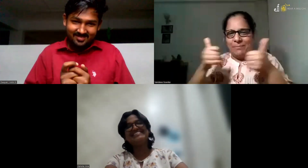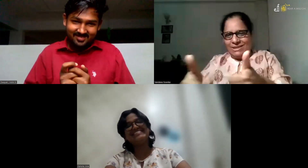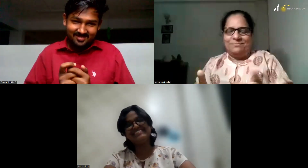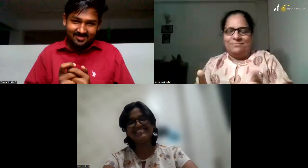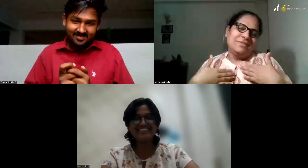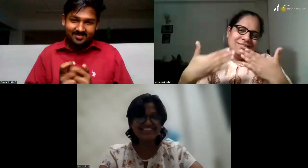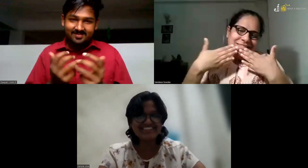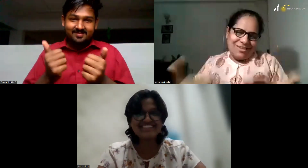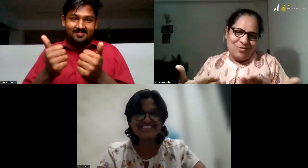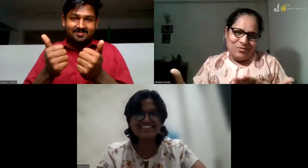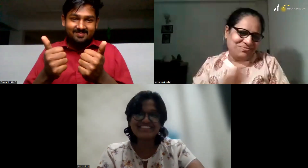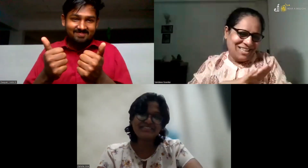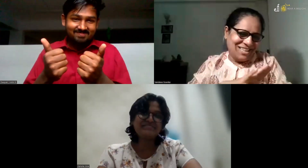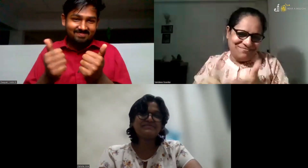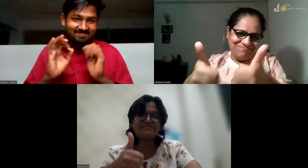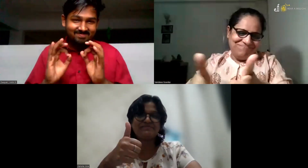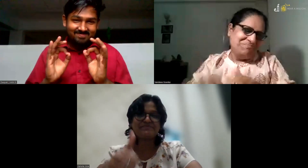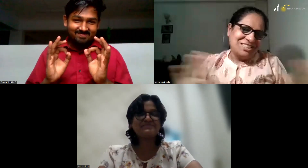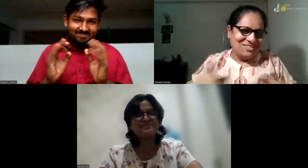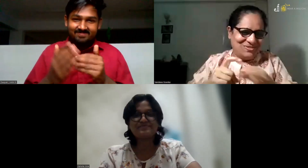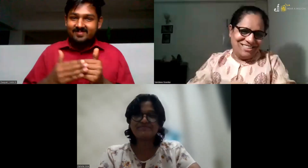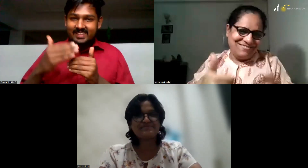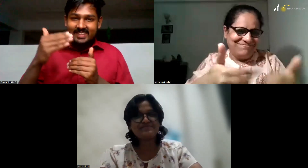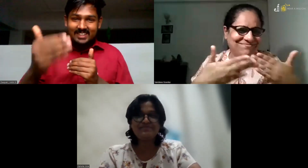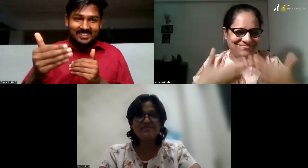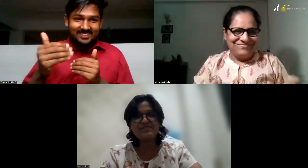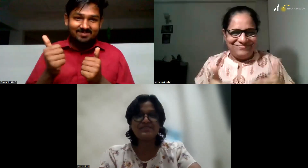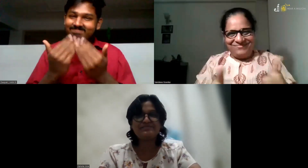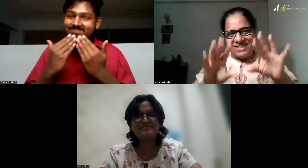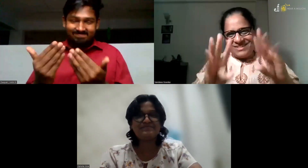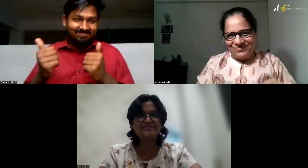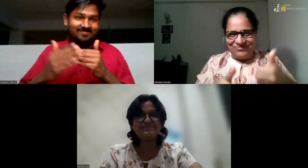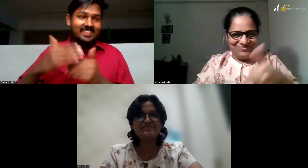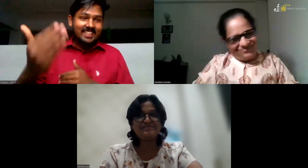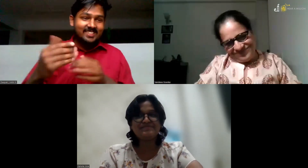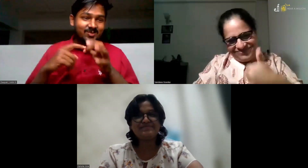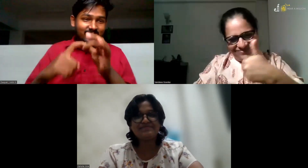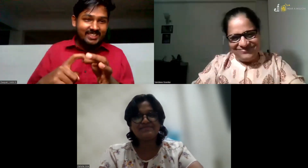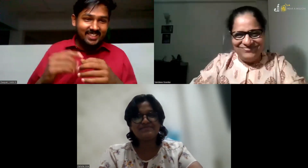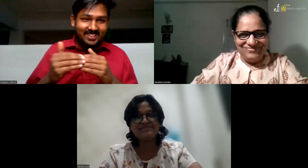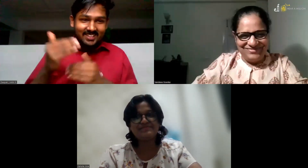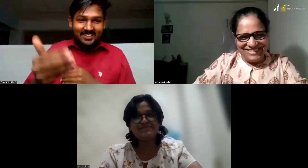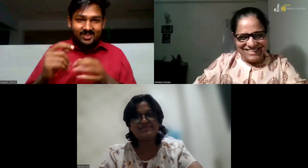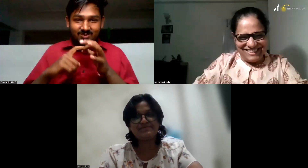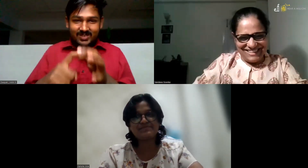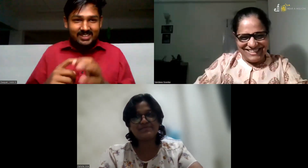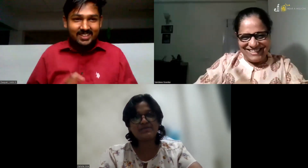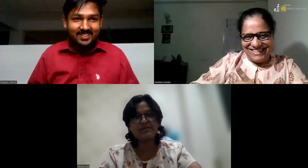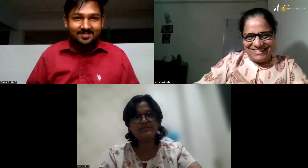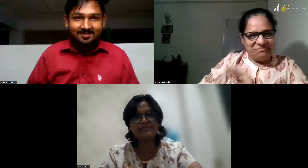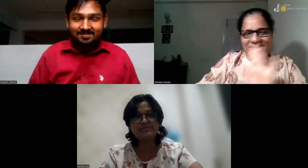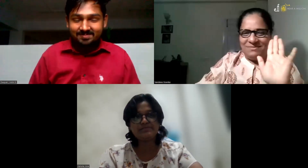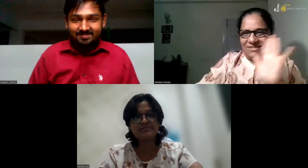better? Yes, you can go at any place. Okay, thank you so much. That was my question. Next